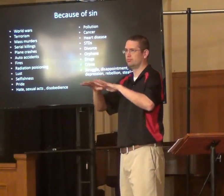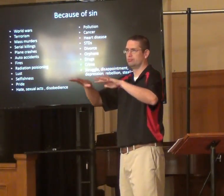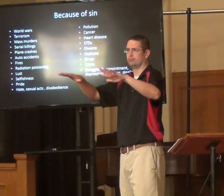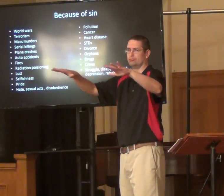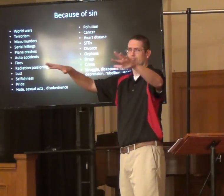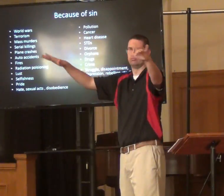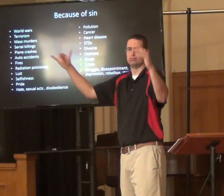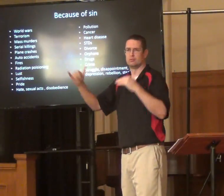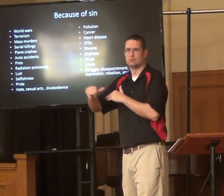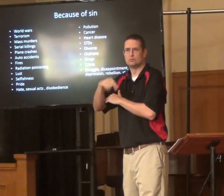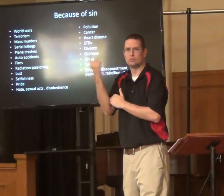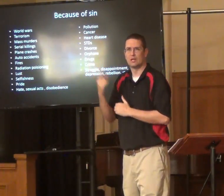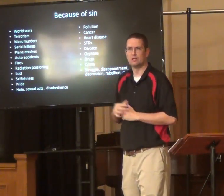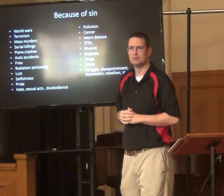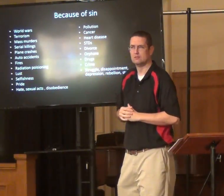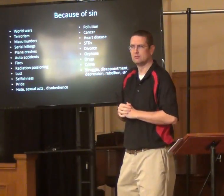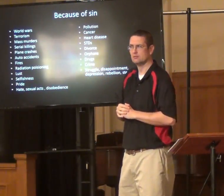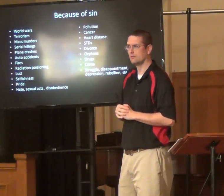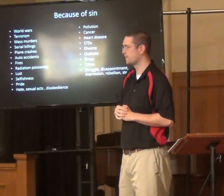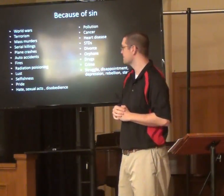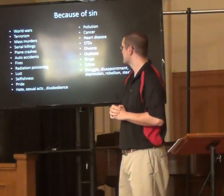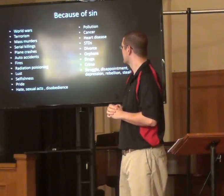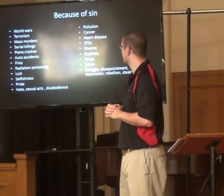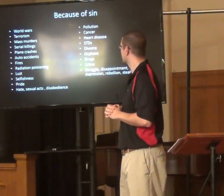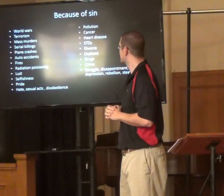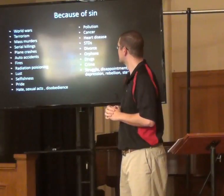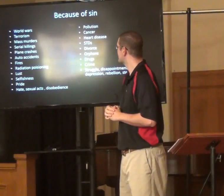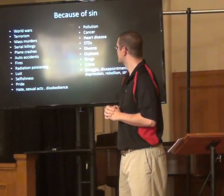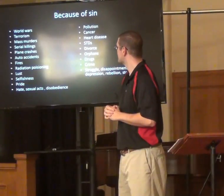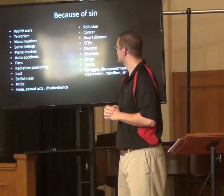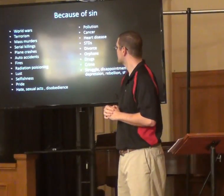And now we see all of the consequences today.